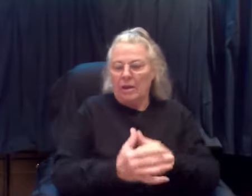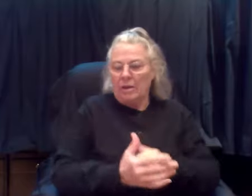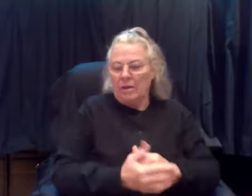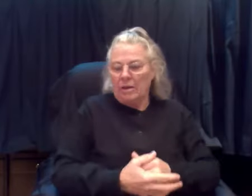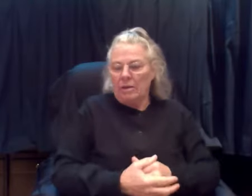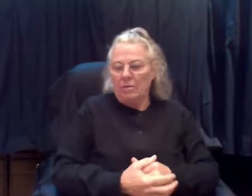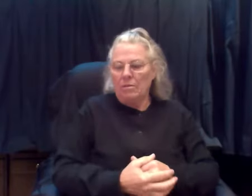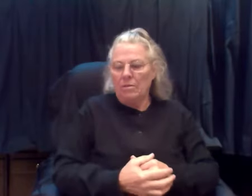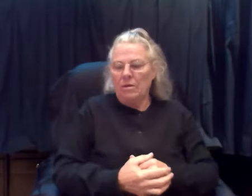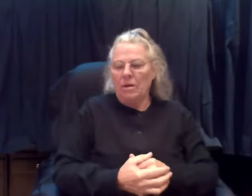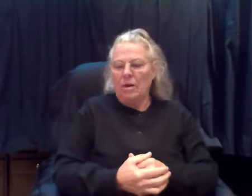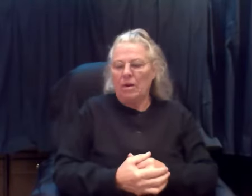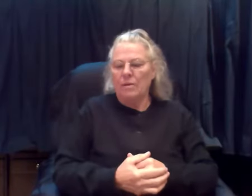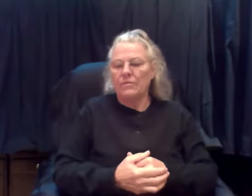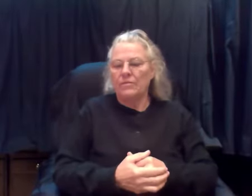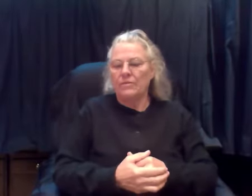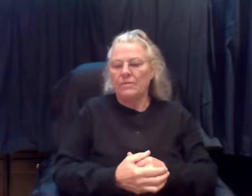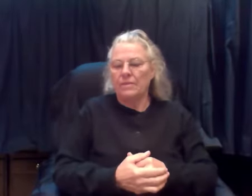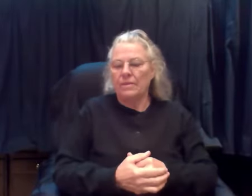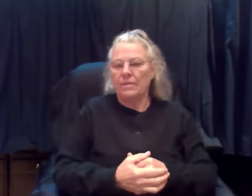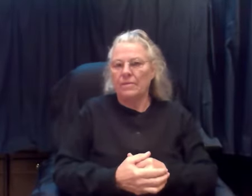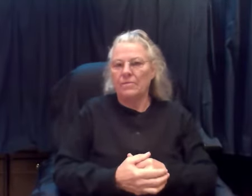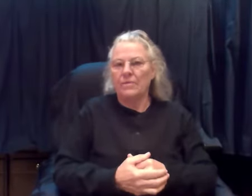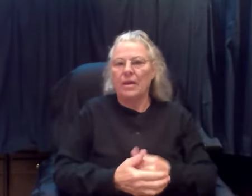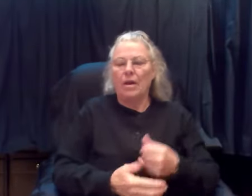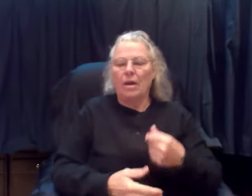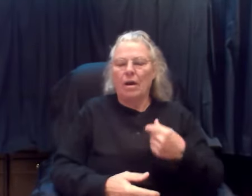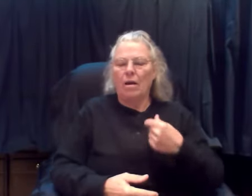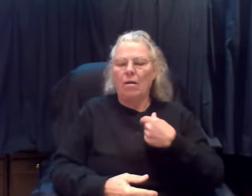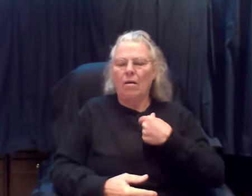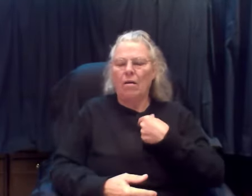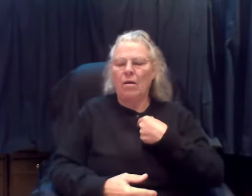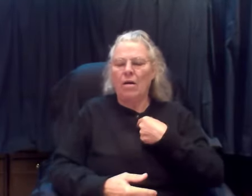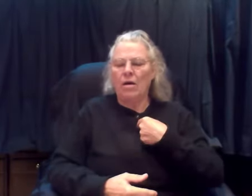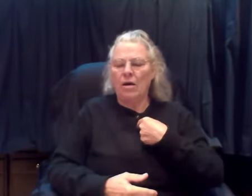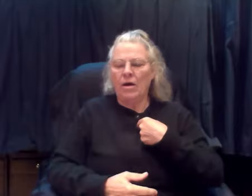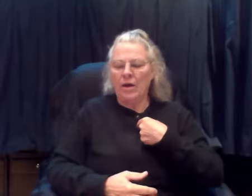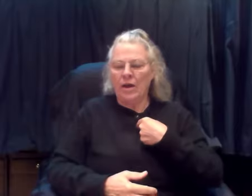I